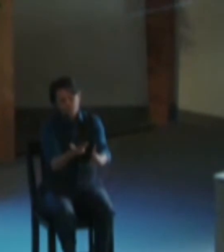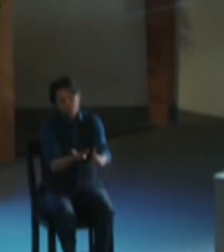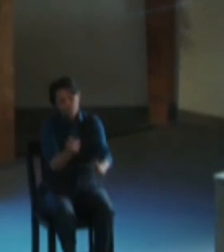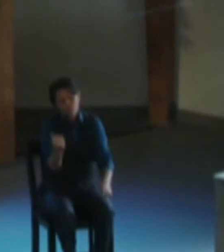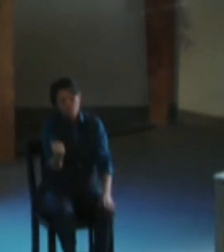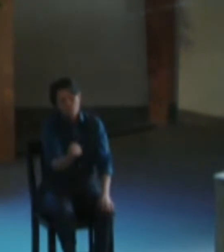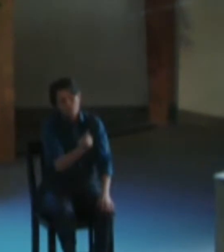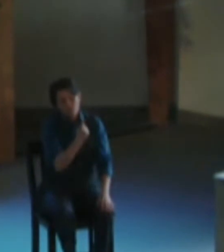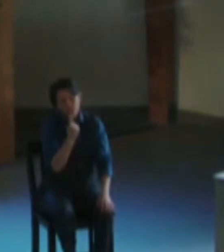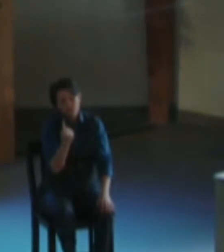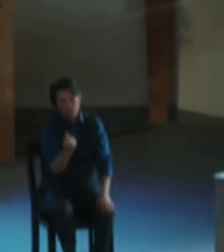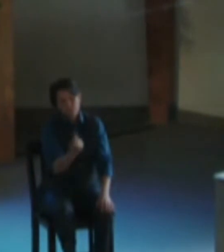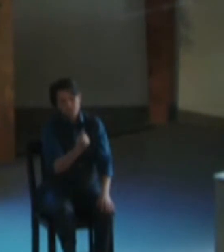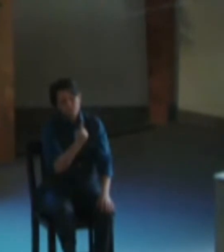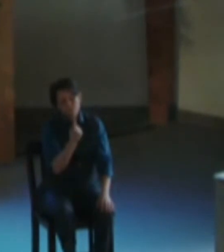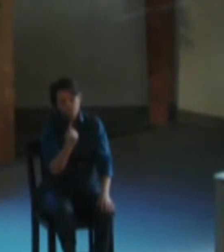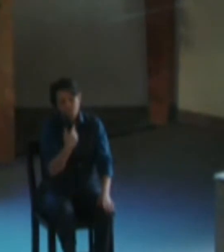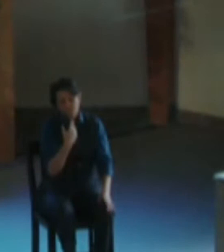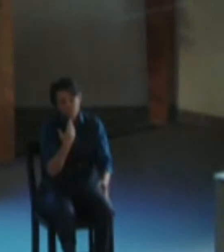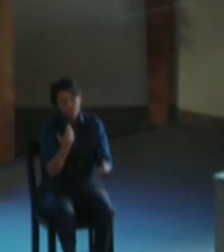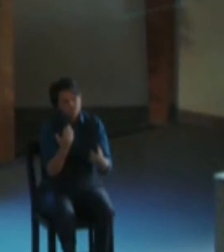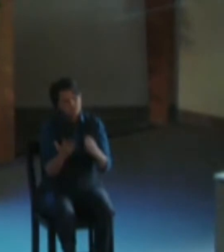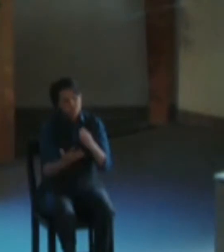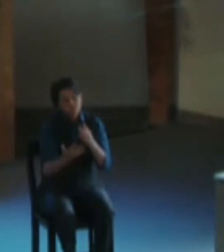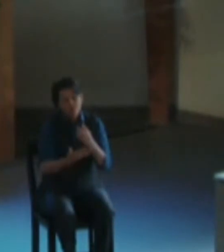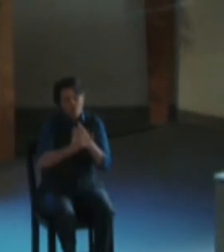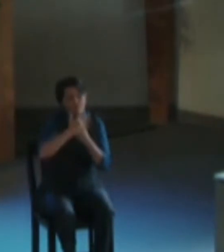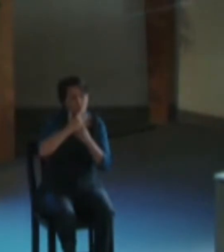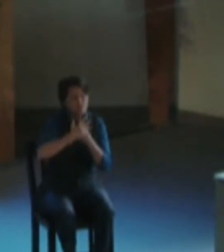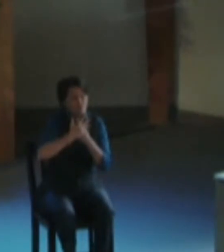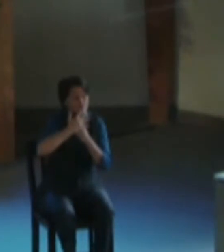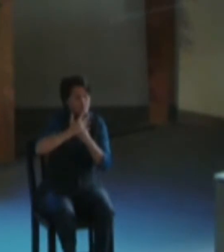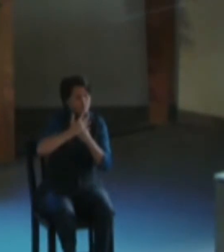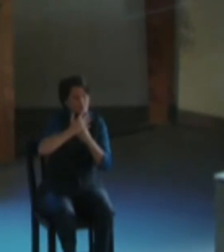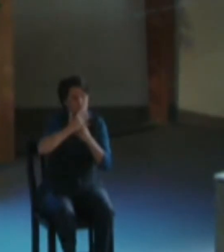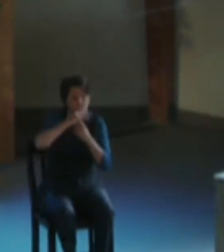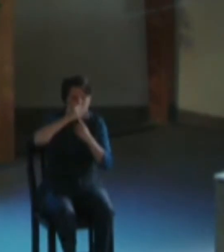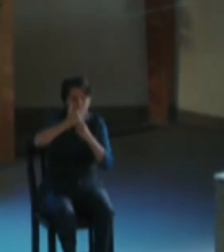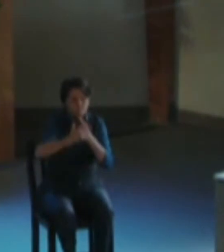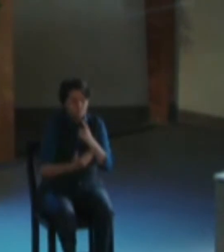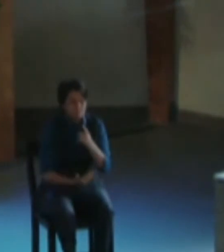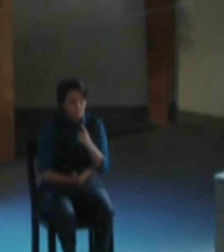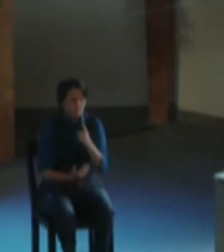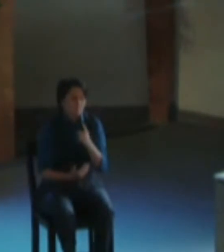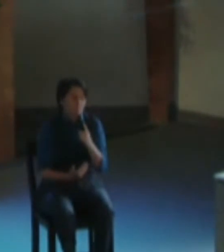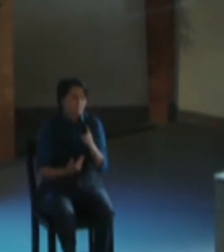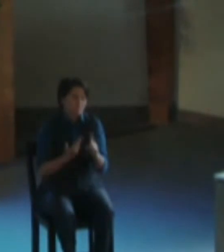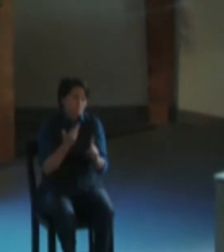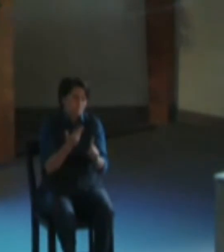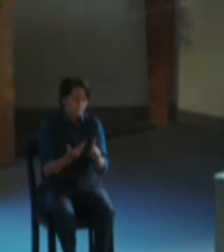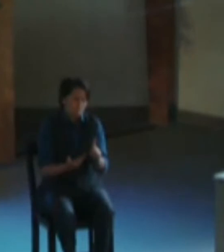We just work so hard to cover it up, to push it aside, to fit in here.